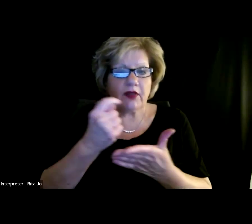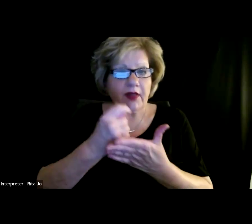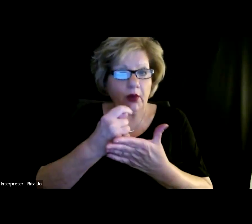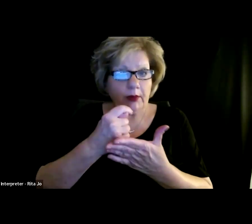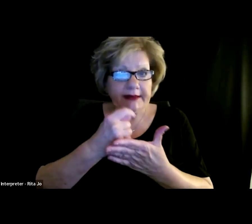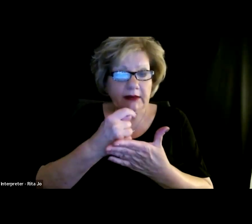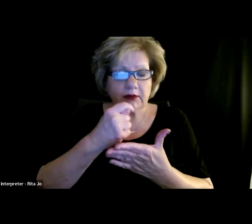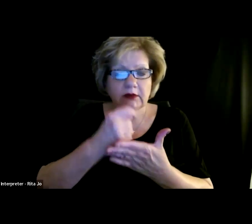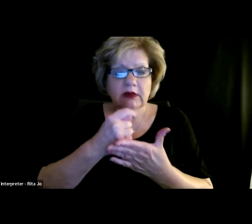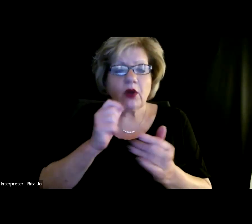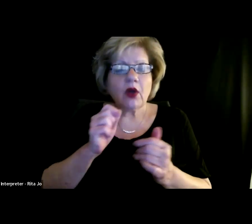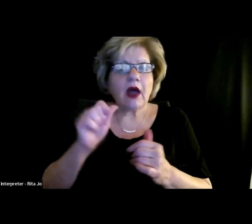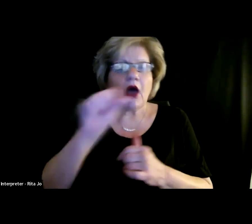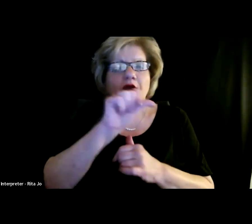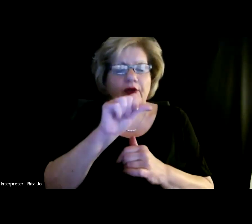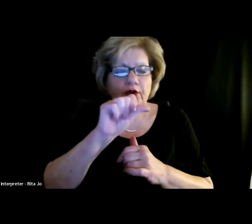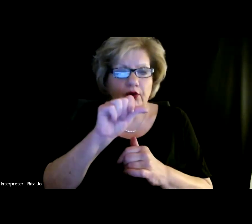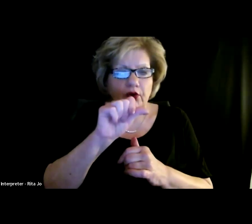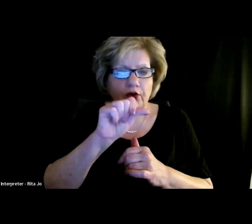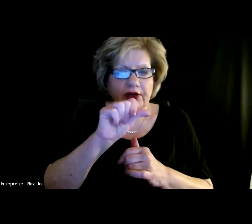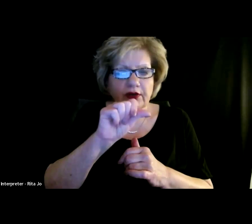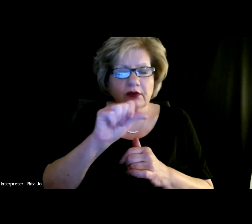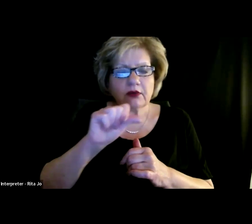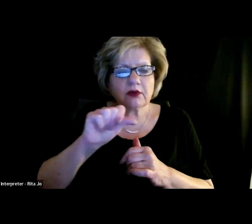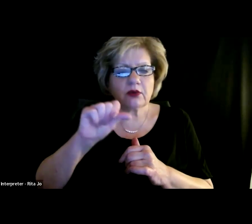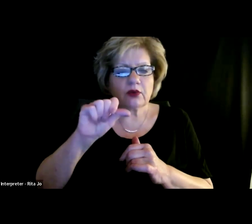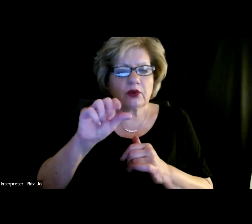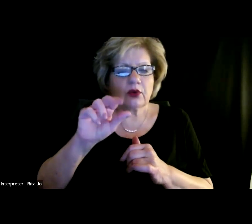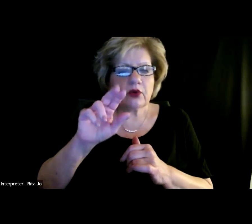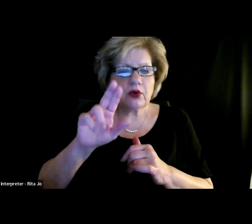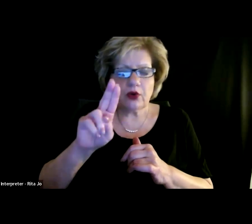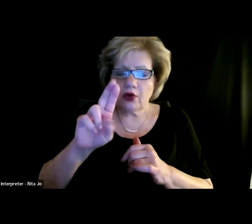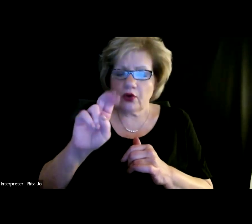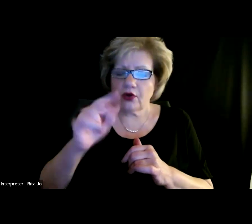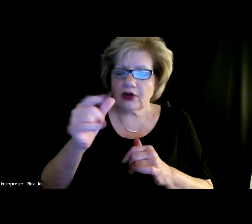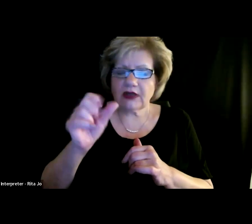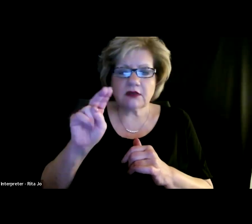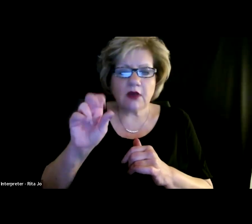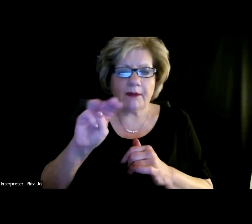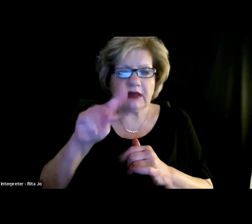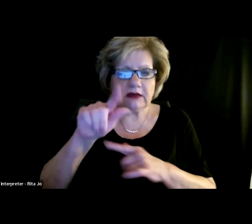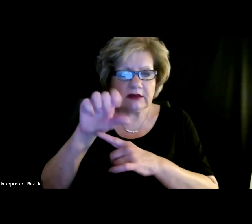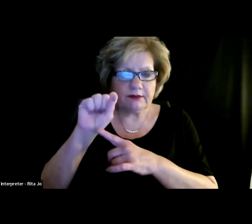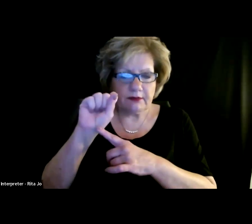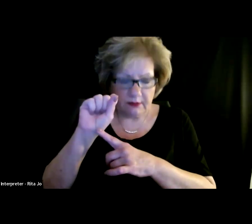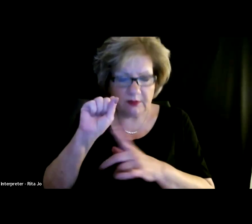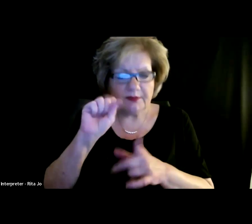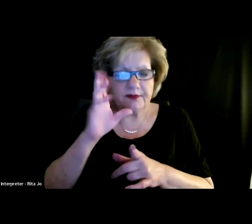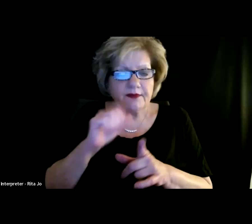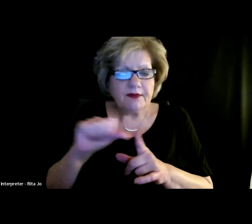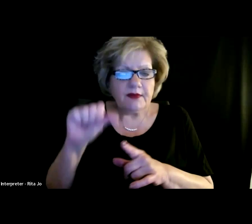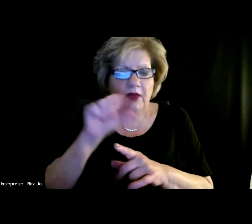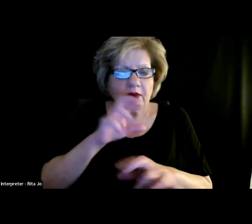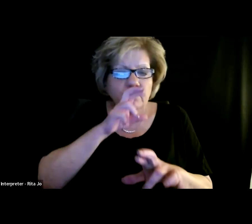other ergonomics while they're on job. And the number one growing area that we have being reported to